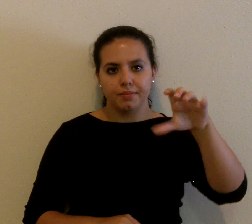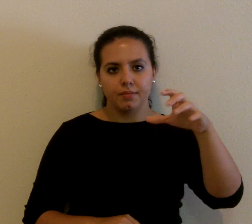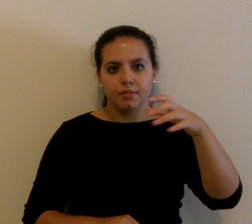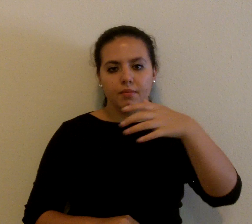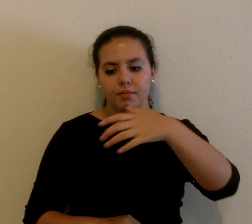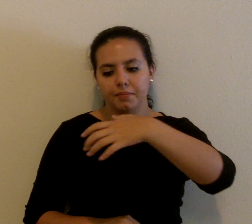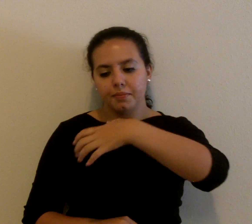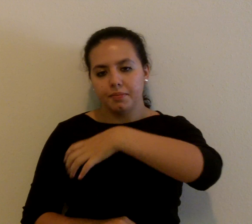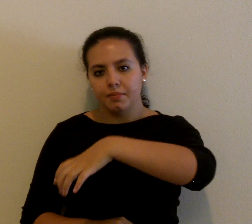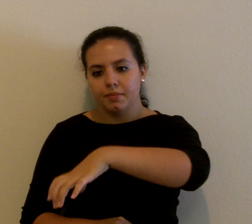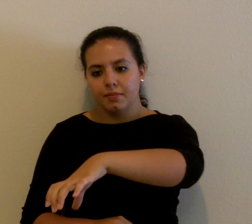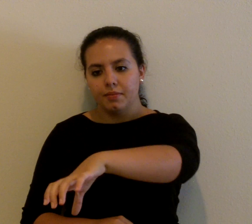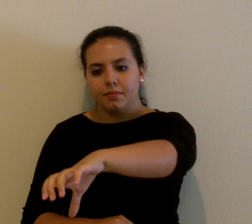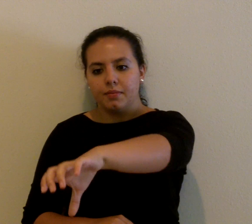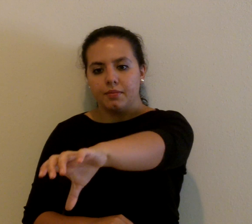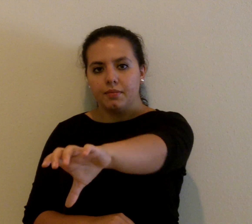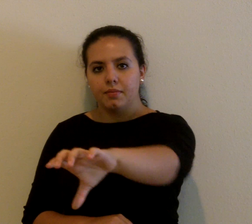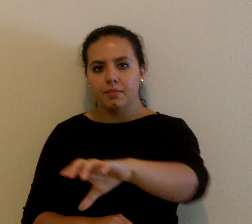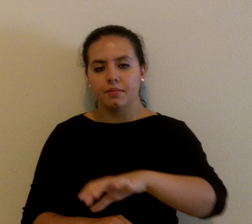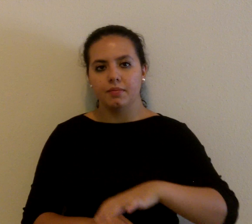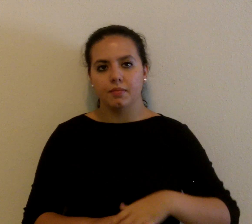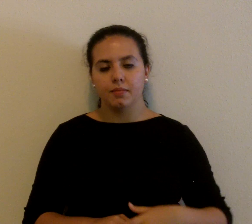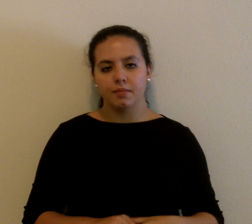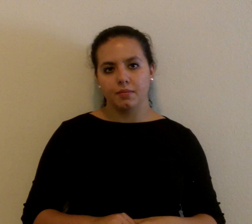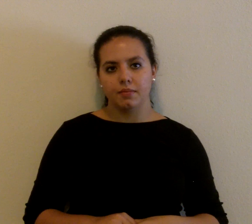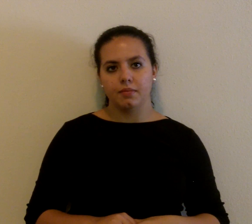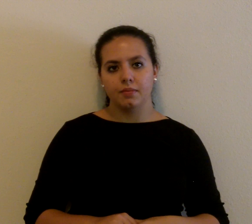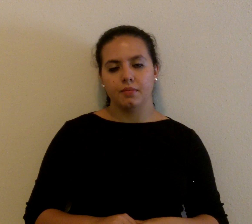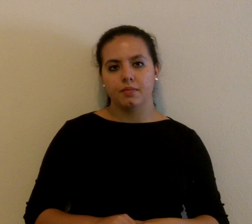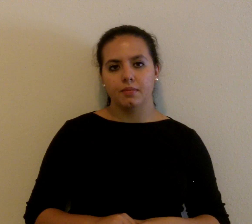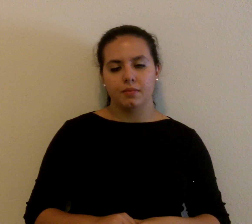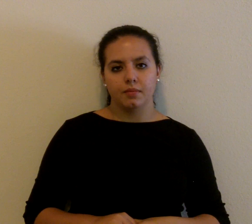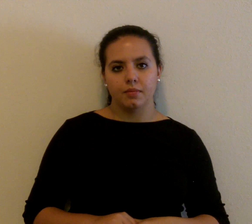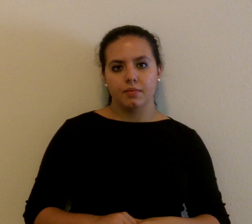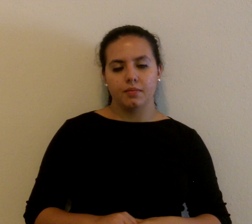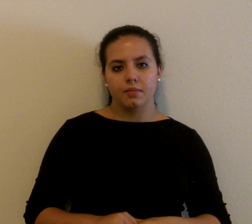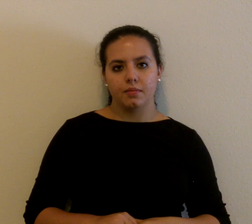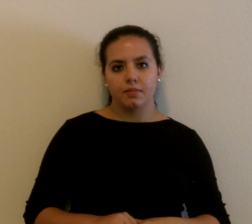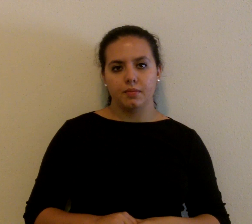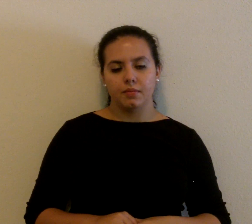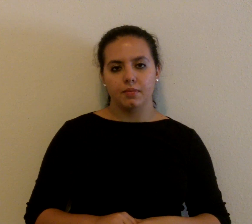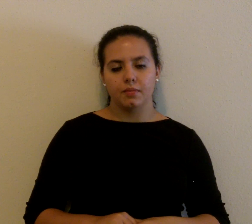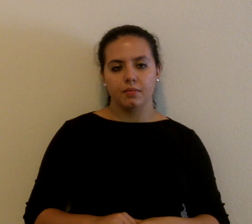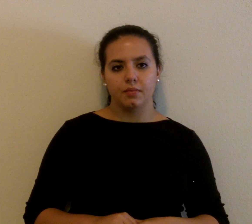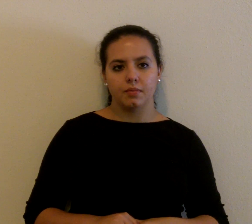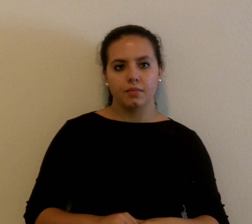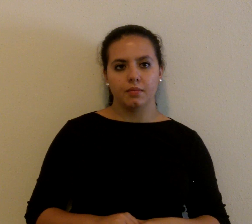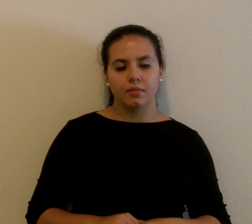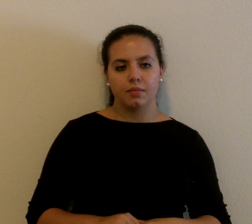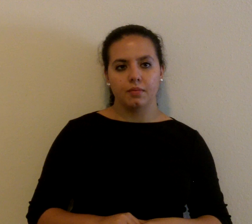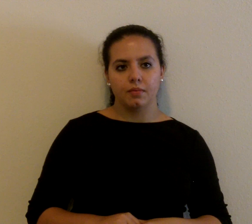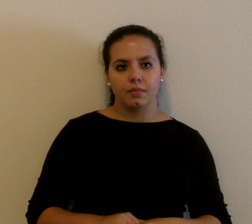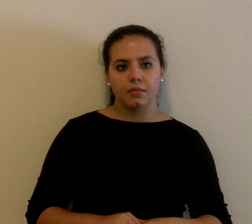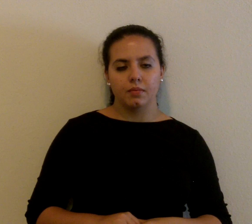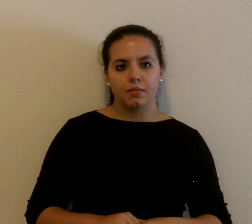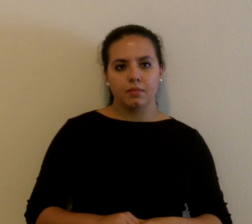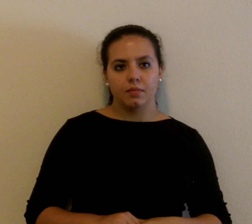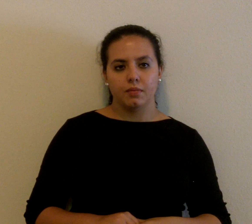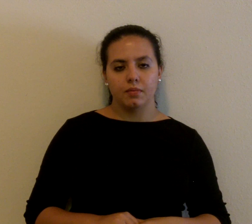the weeds and you're going to pour it on the weeds. So it's directional. You're going to have to do it where the pouring needs to happen. The same thing